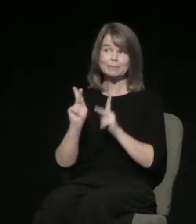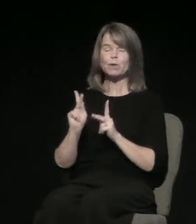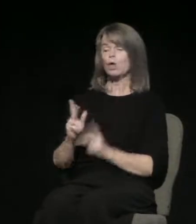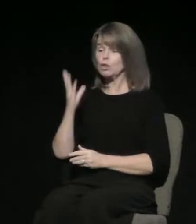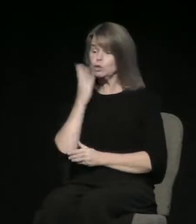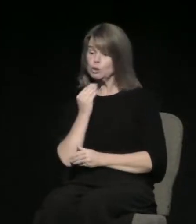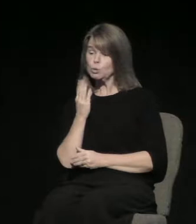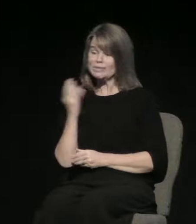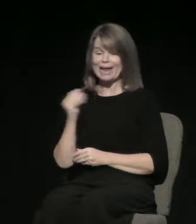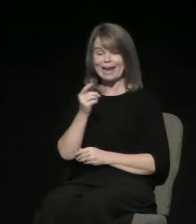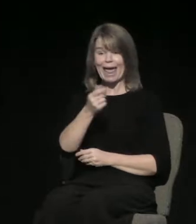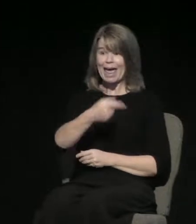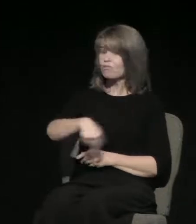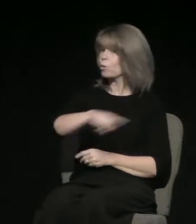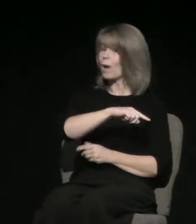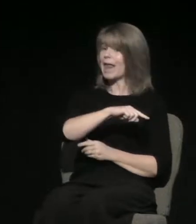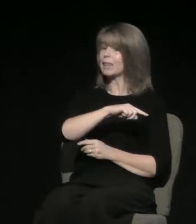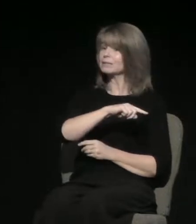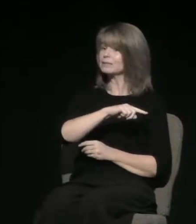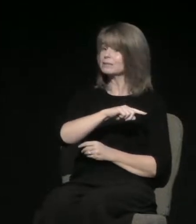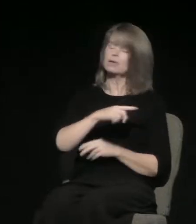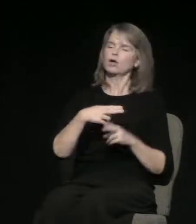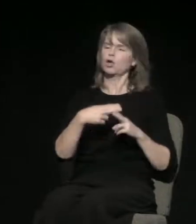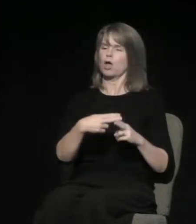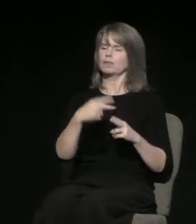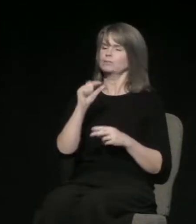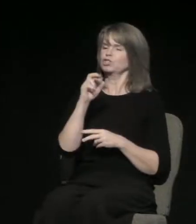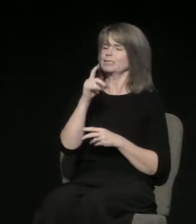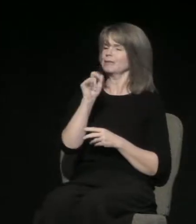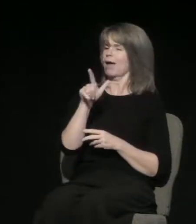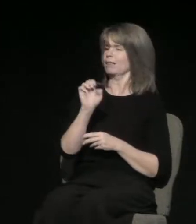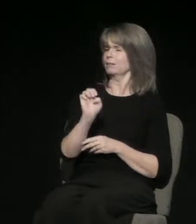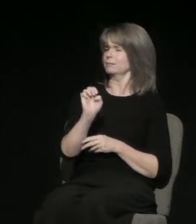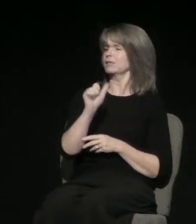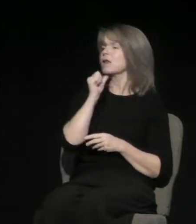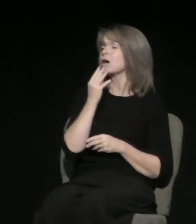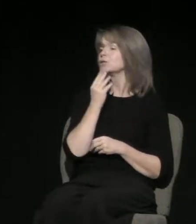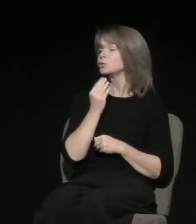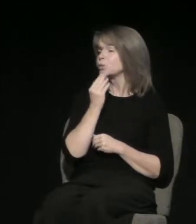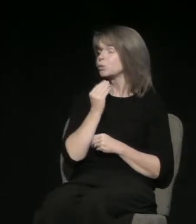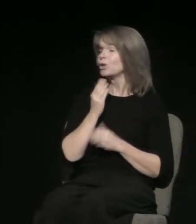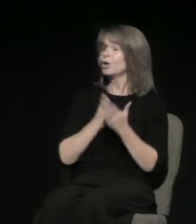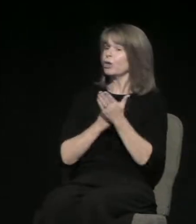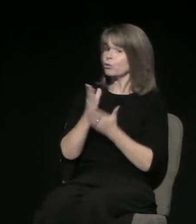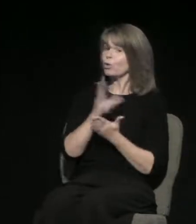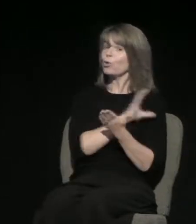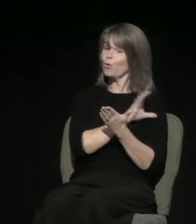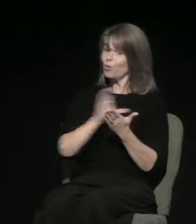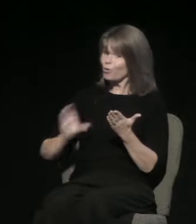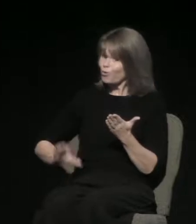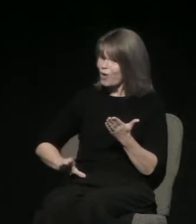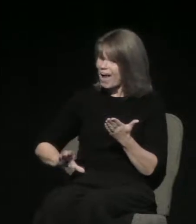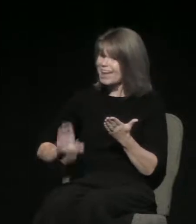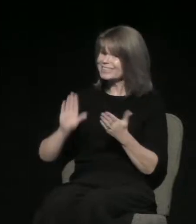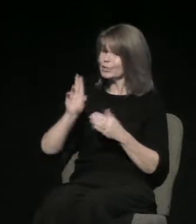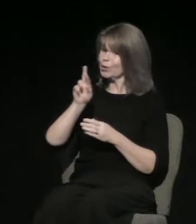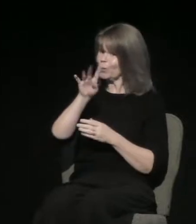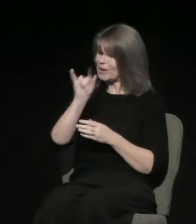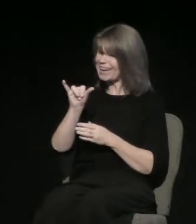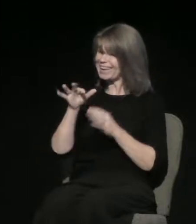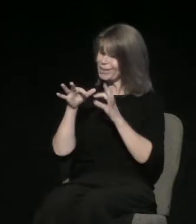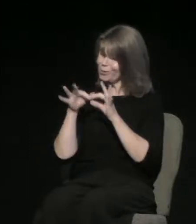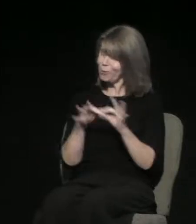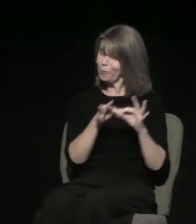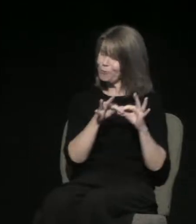else They just happened To call them Gentiles And through Christ Unity was brought